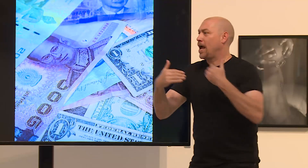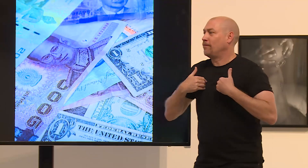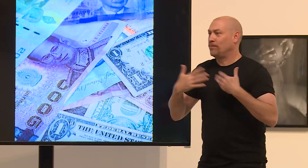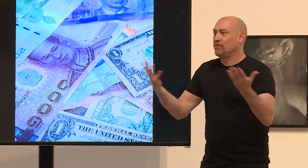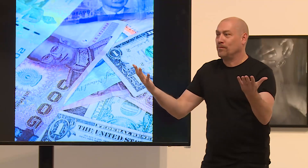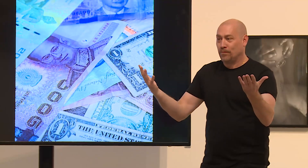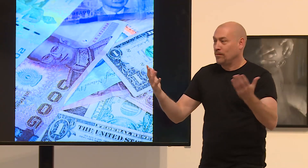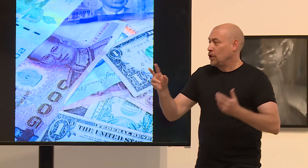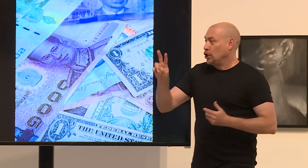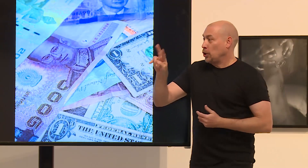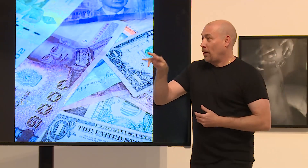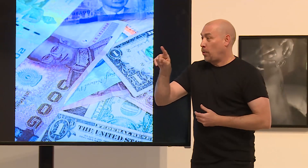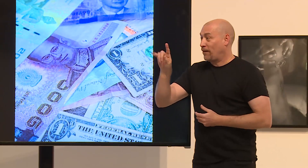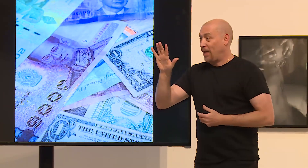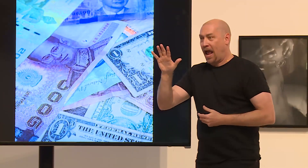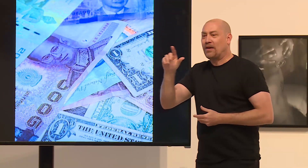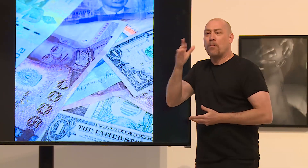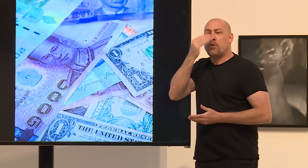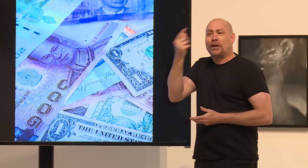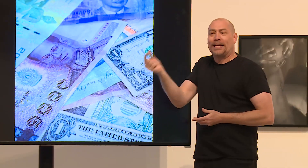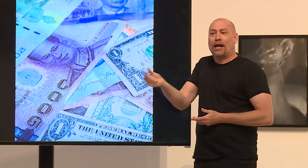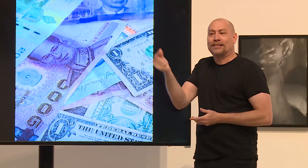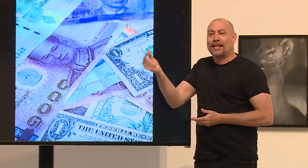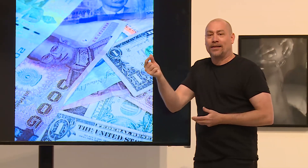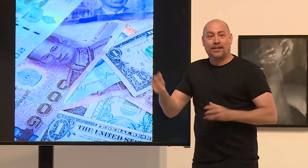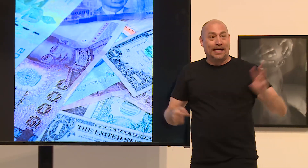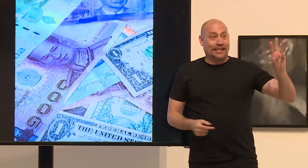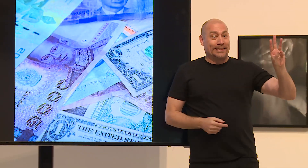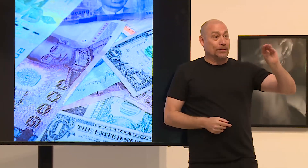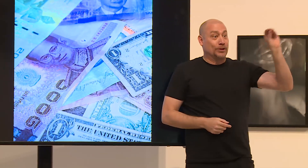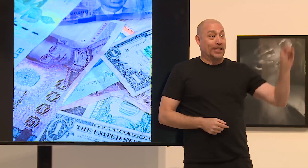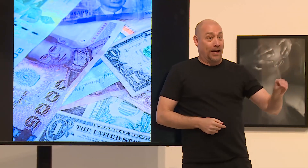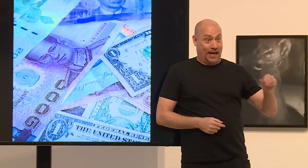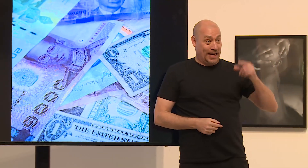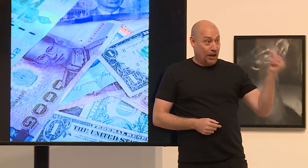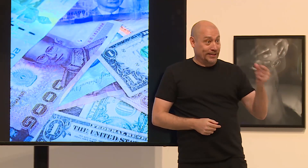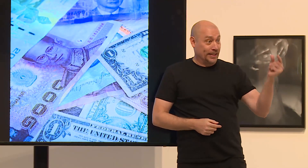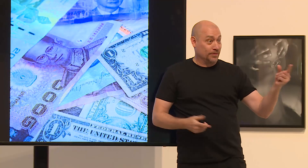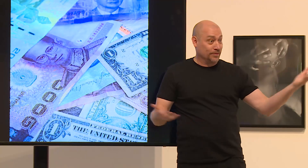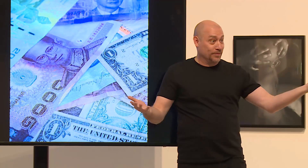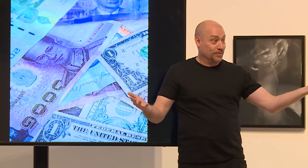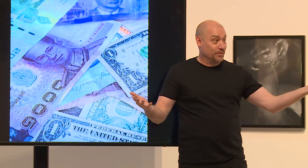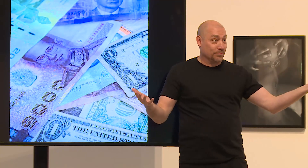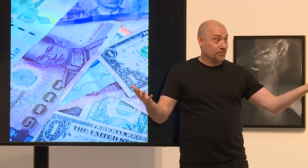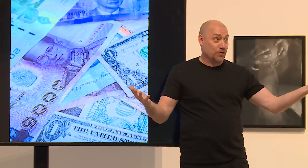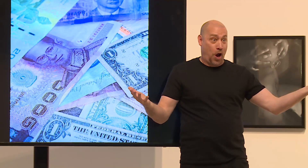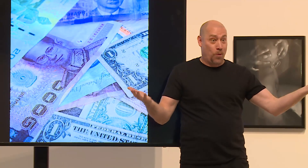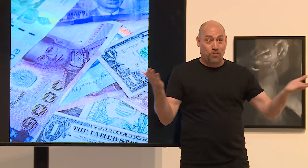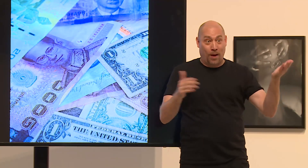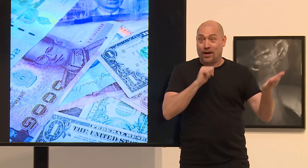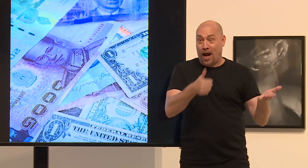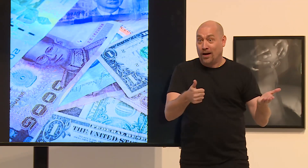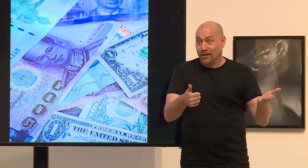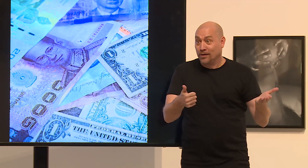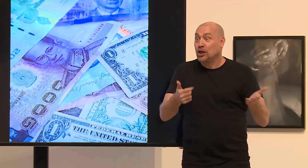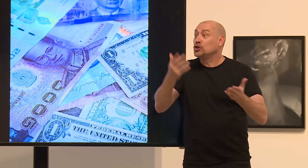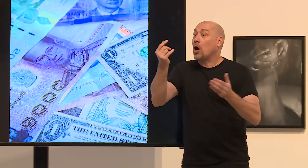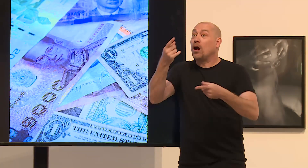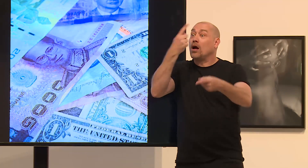the interest rate? How much are you willing to give up? If you want 60% for the